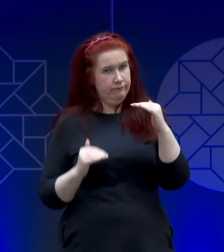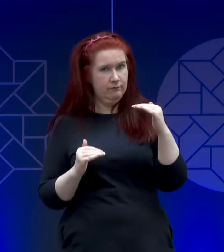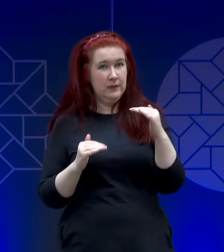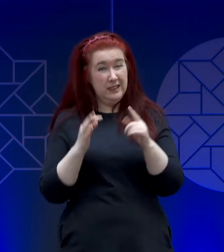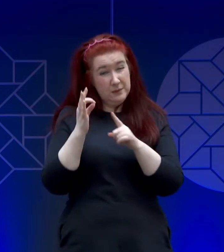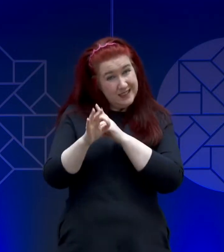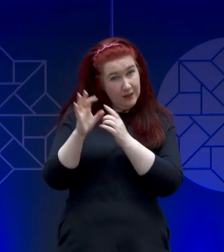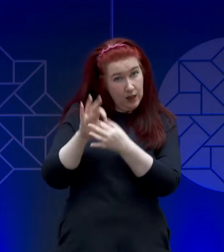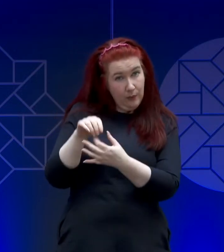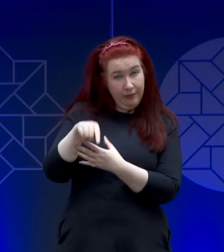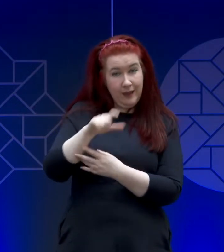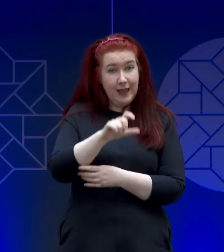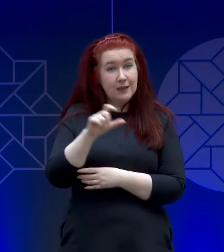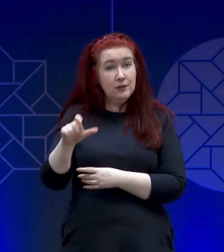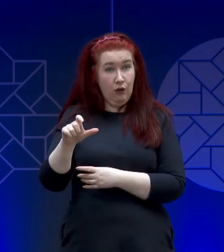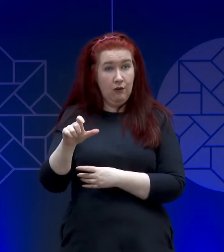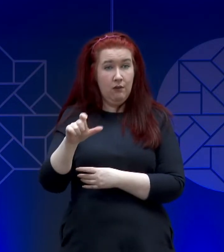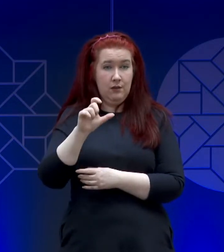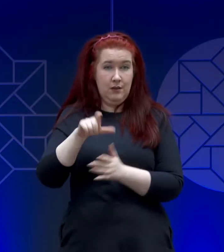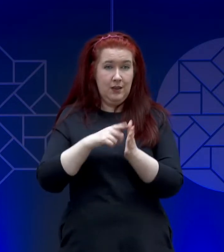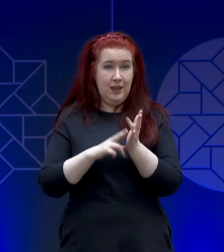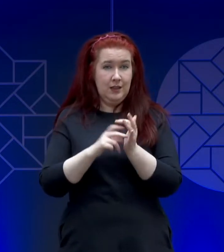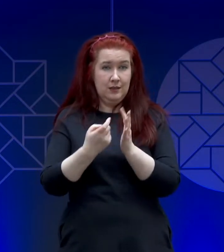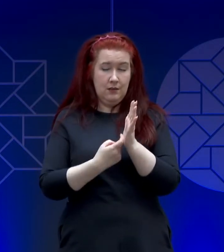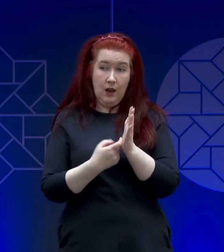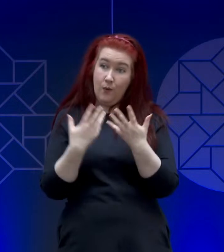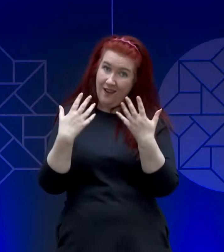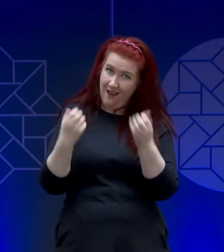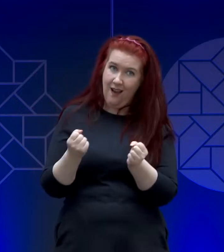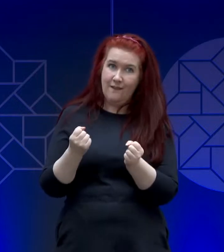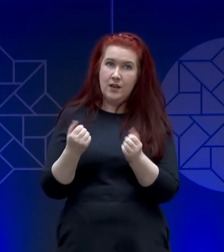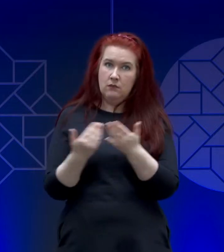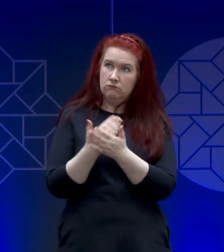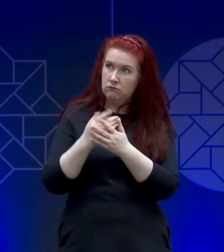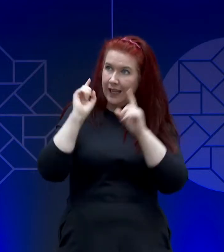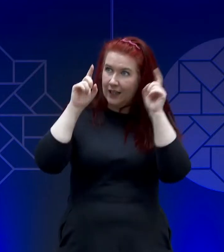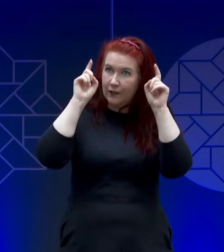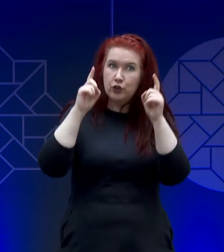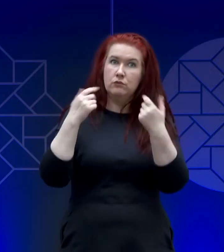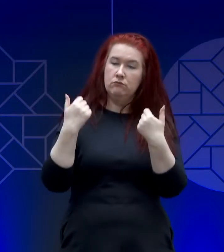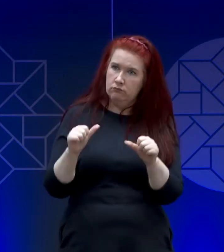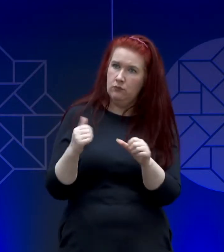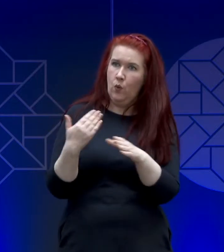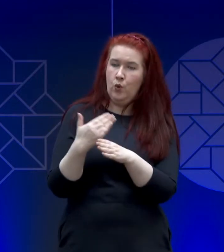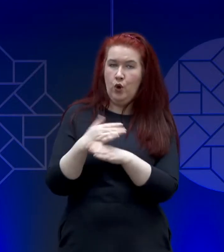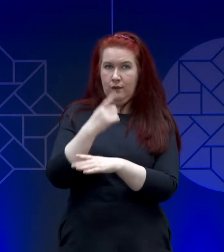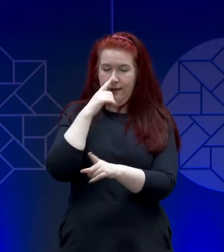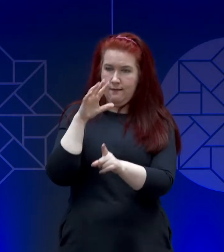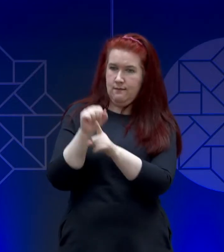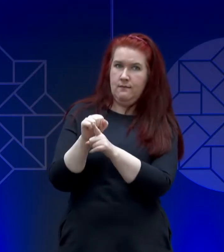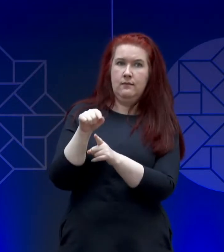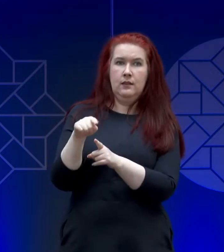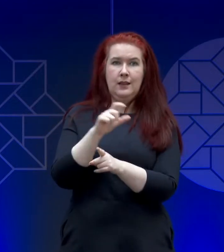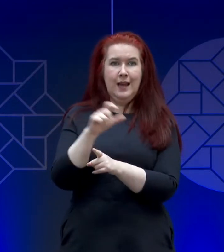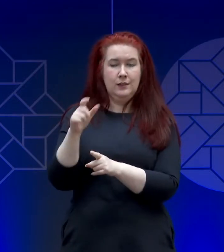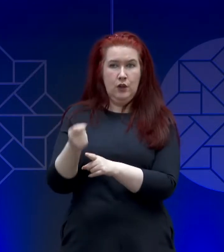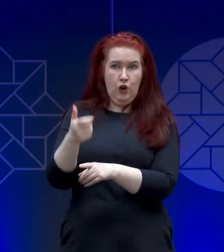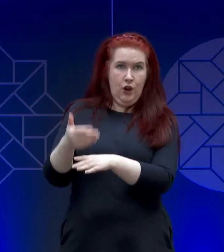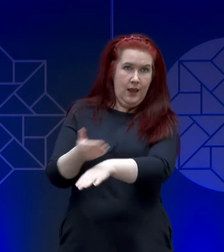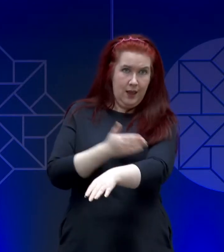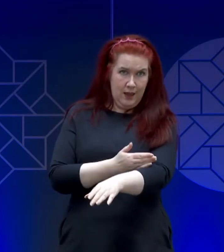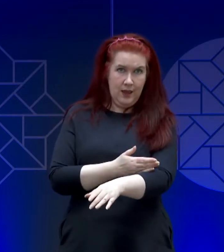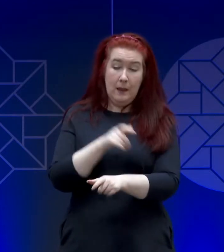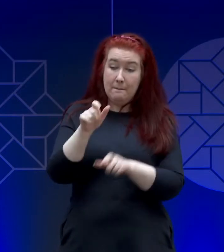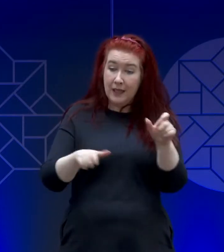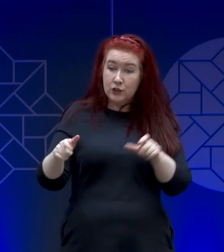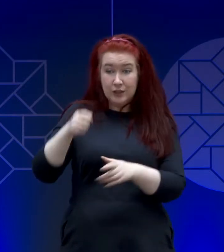cancer, how we, when we have proven innovations that work, that detect cancer early, there's patient experience